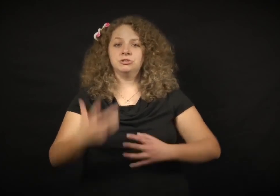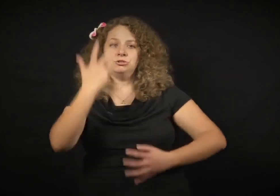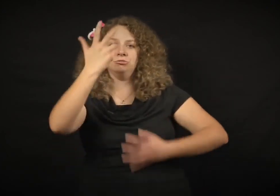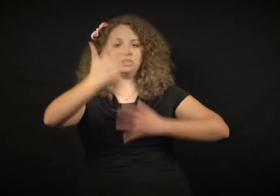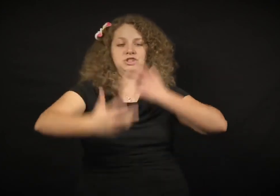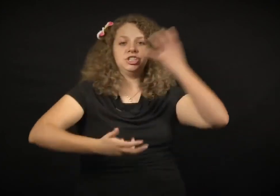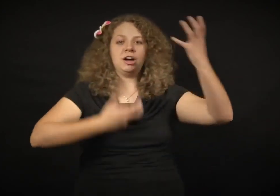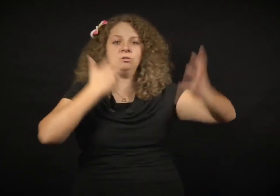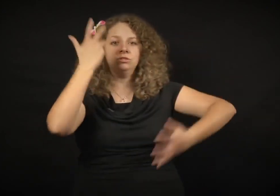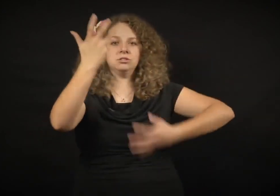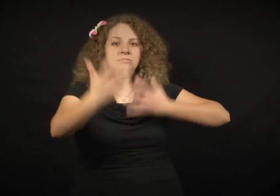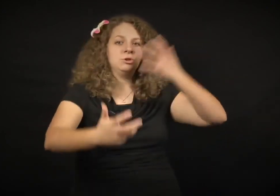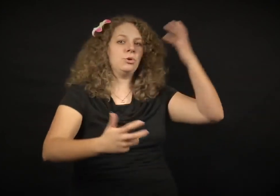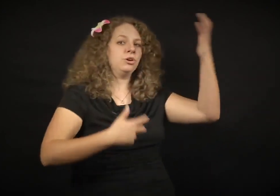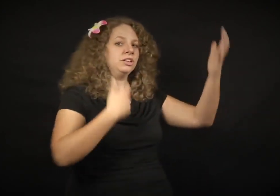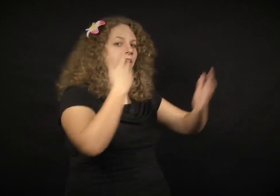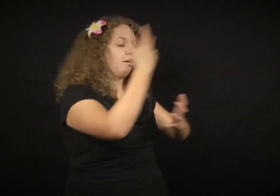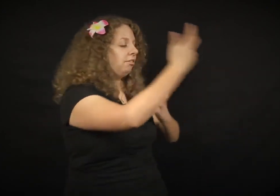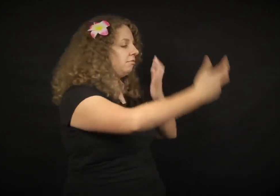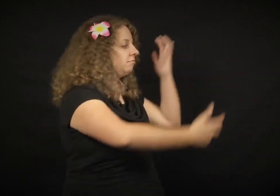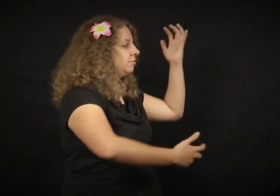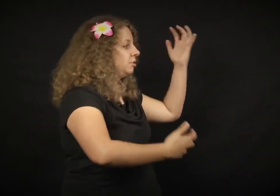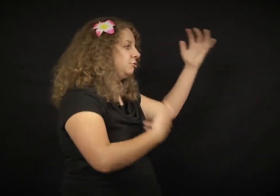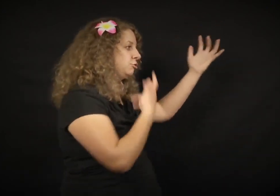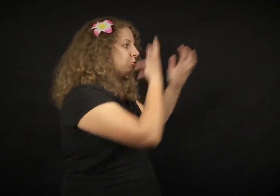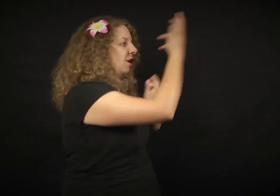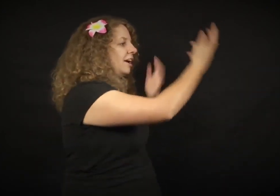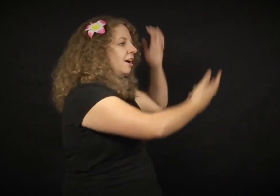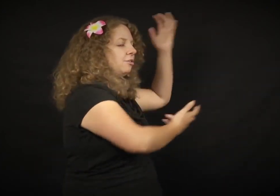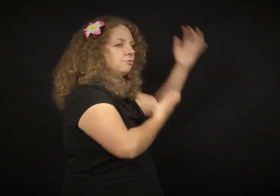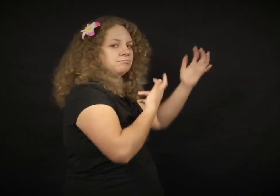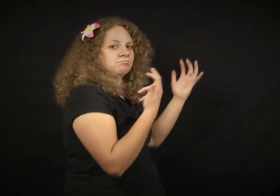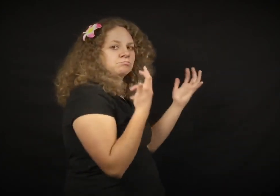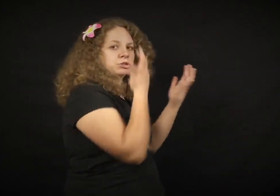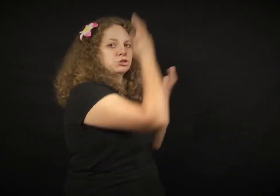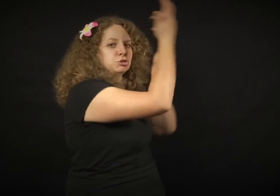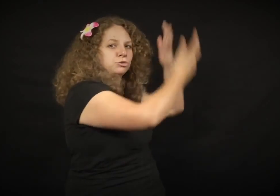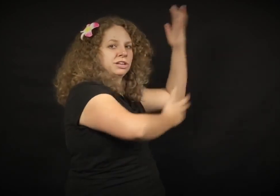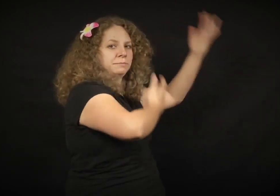To shout or yell, cry out, scream.